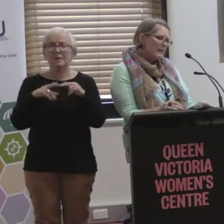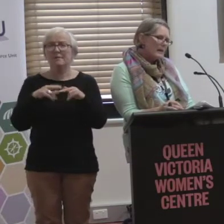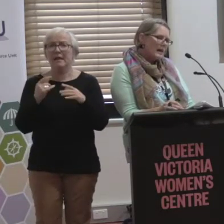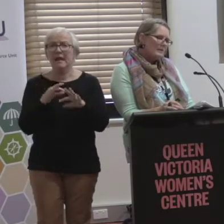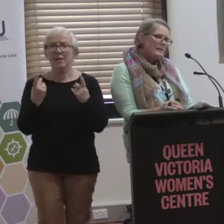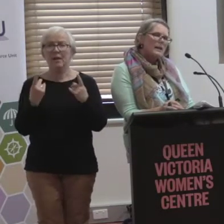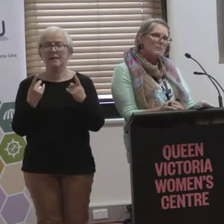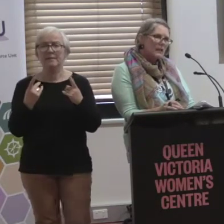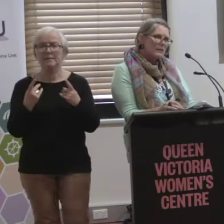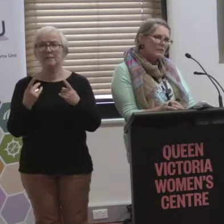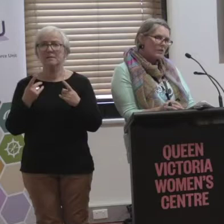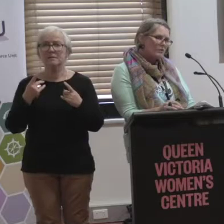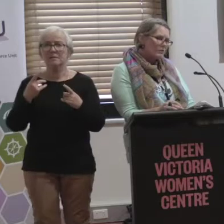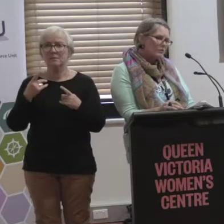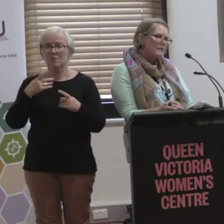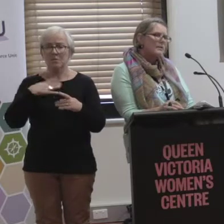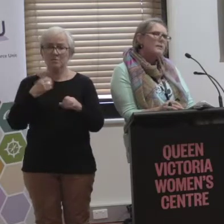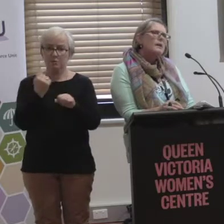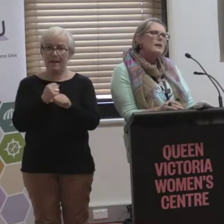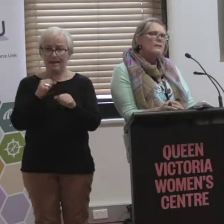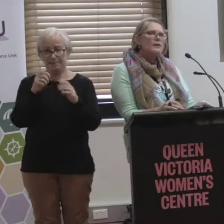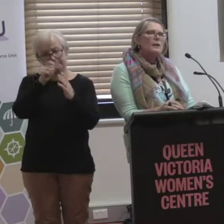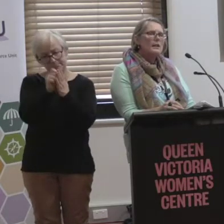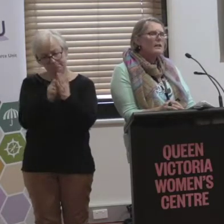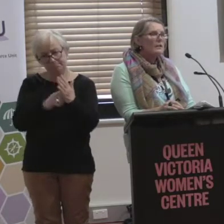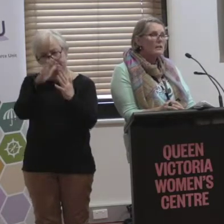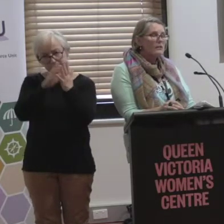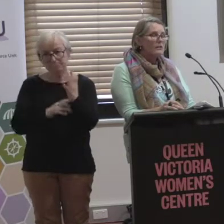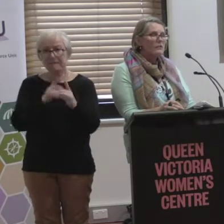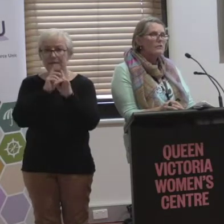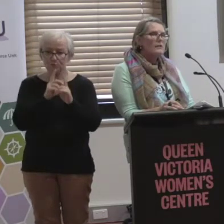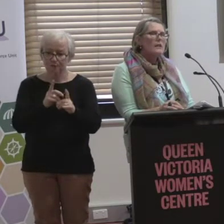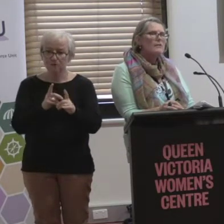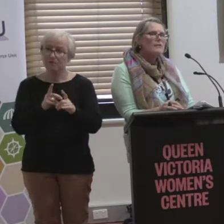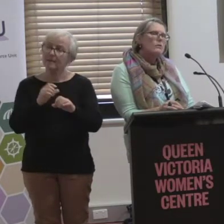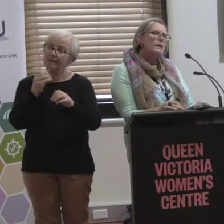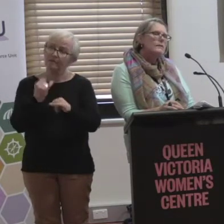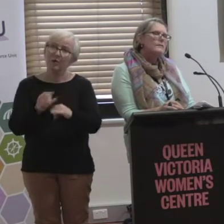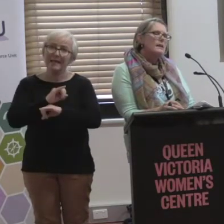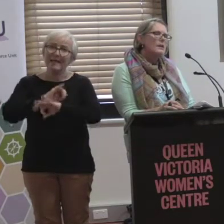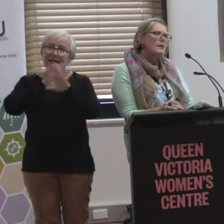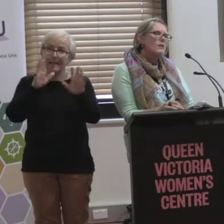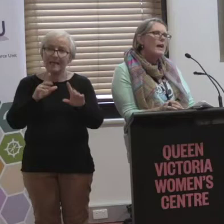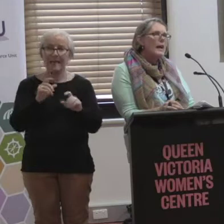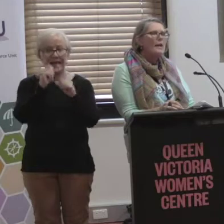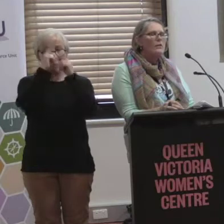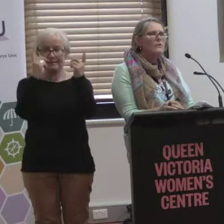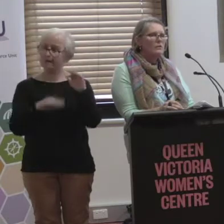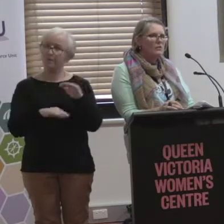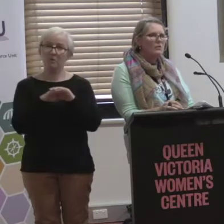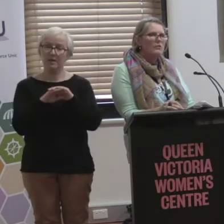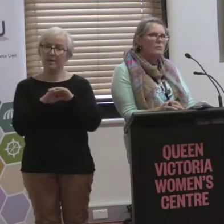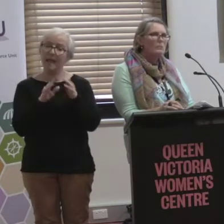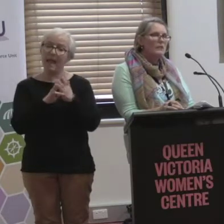to undertake and make an instructional directive is very clear in their instructions and has a full understanding of how